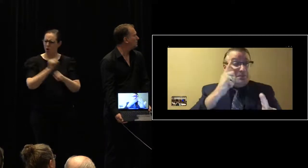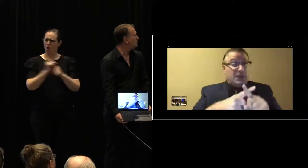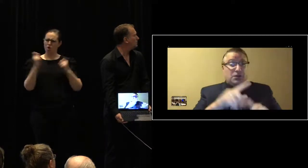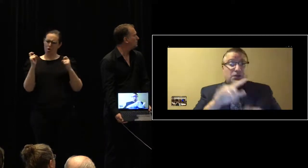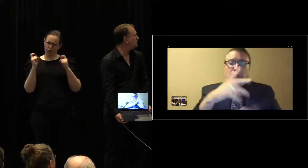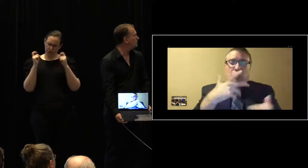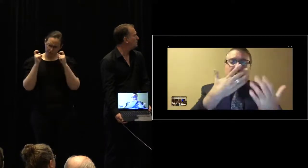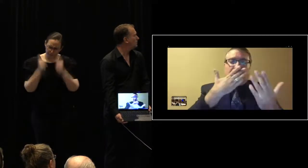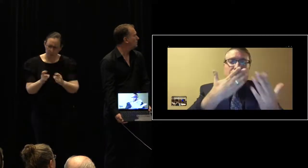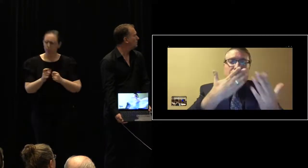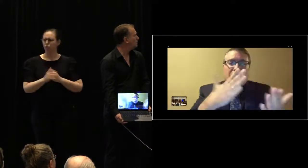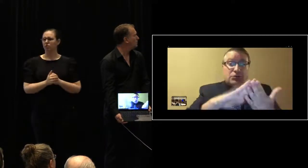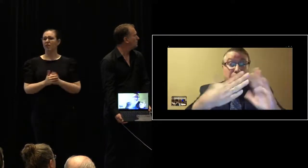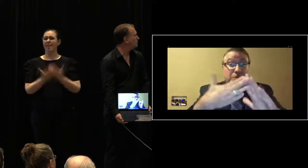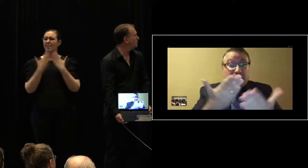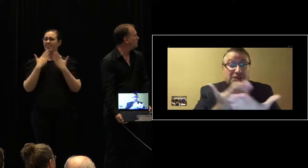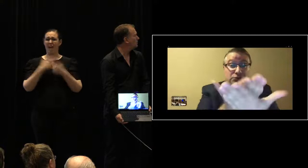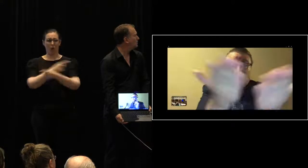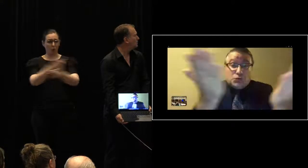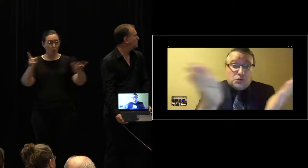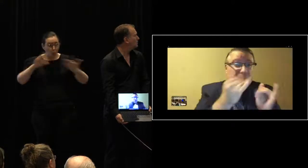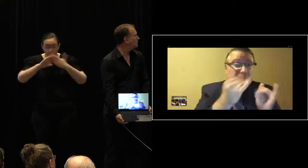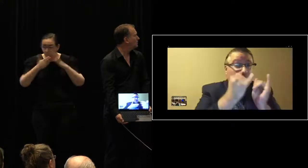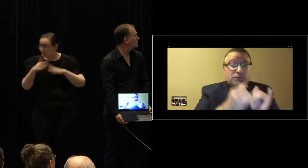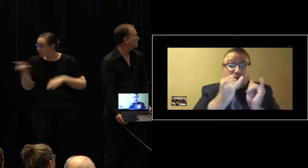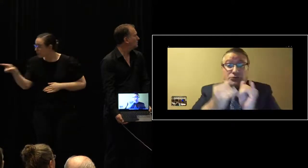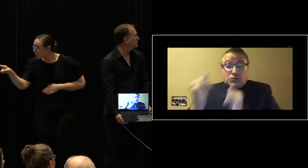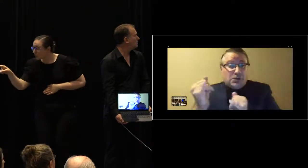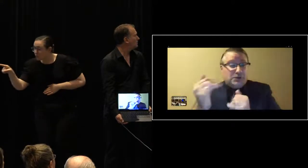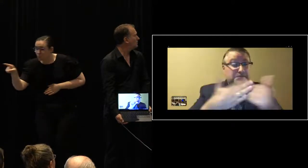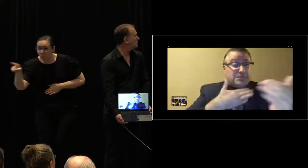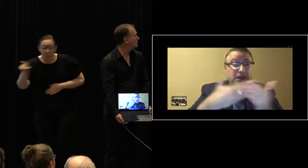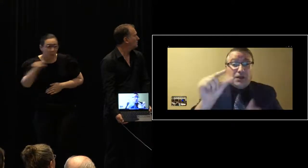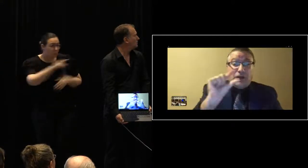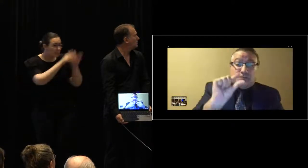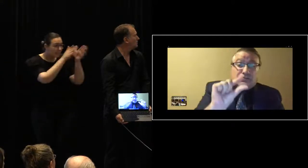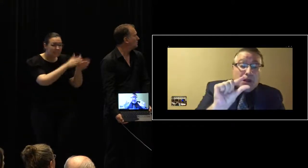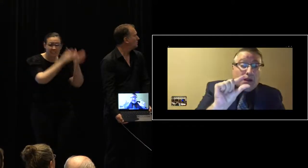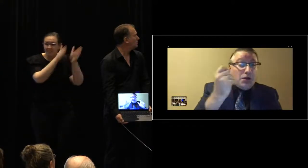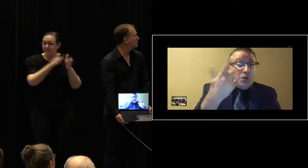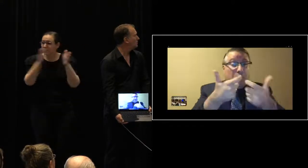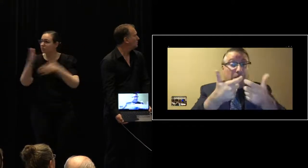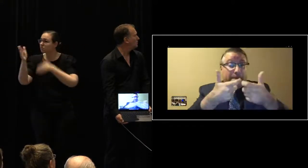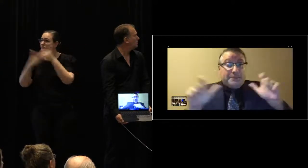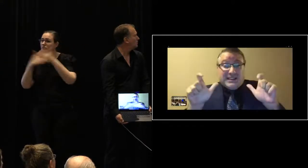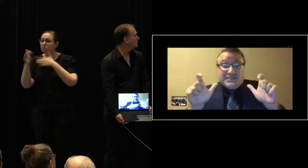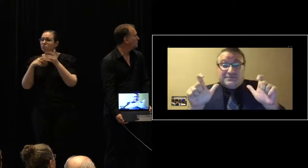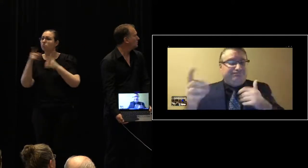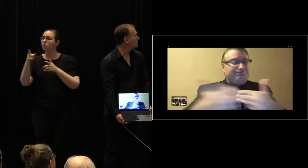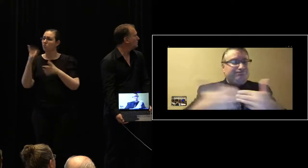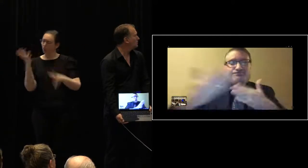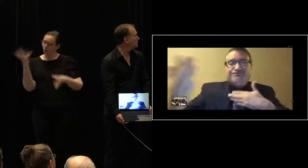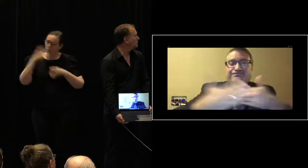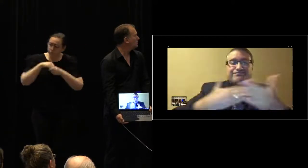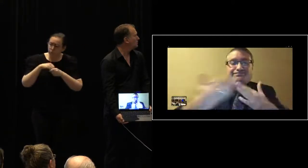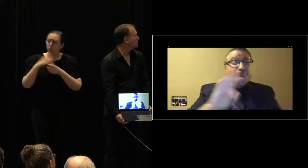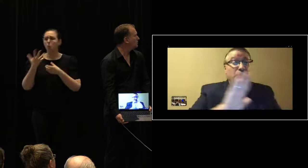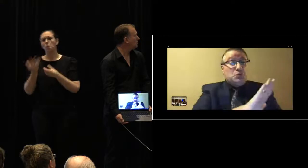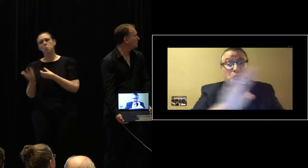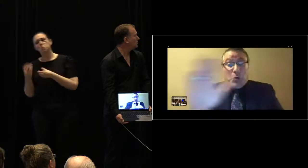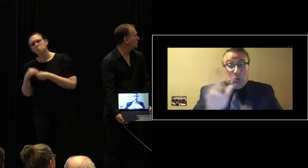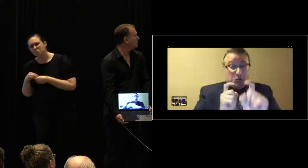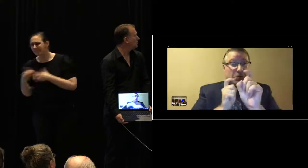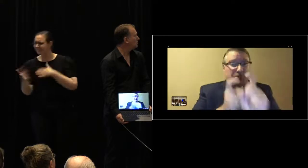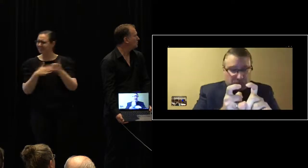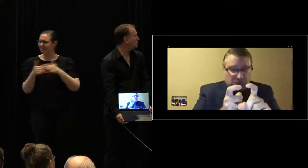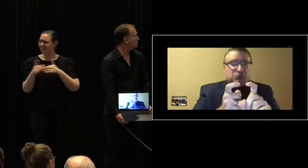your contribution, and thank you to the entire community. Every individual, no matter how small or large, made a